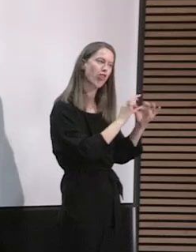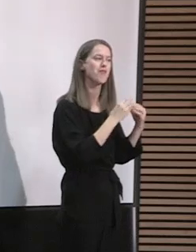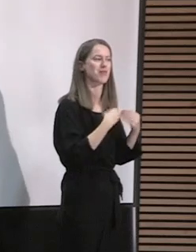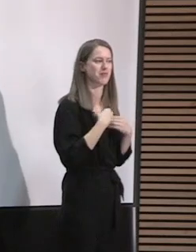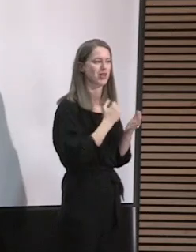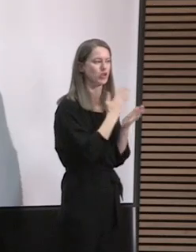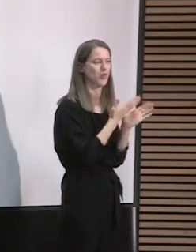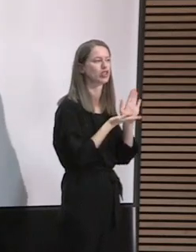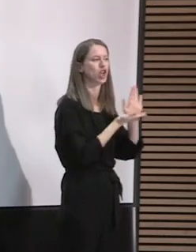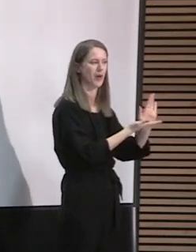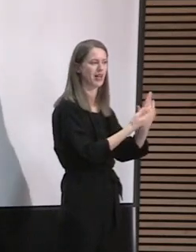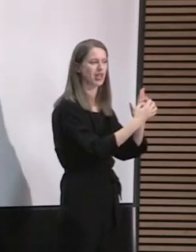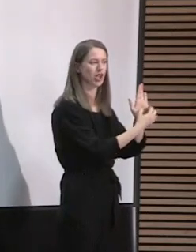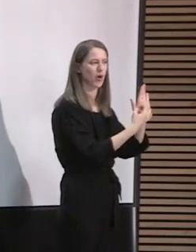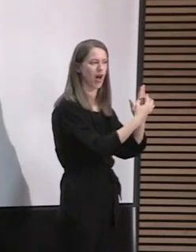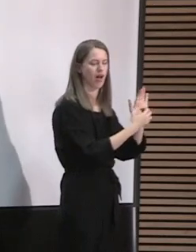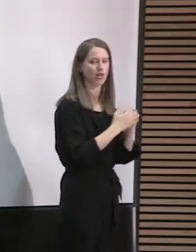to make sure they're displaying them. Are